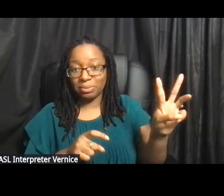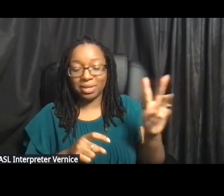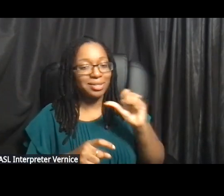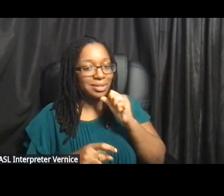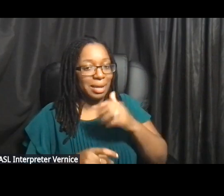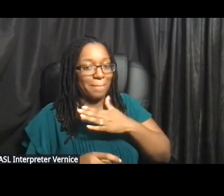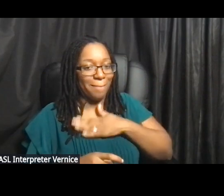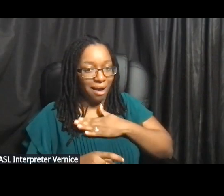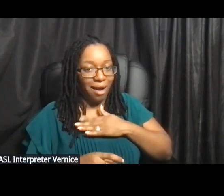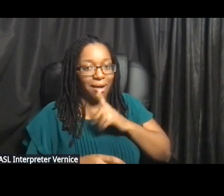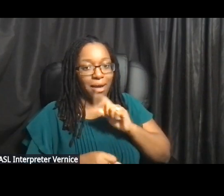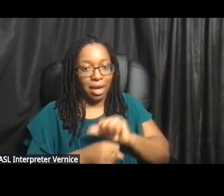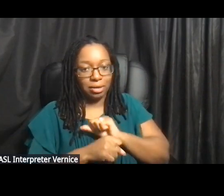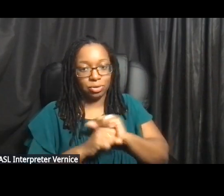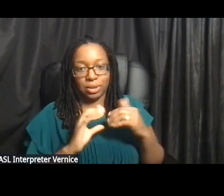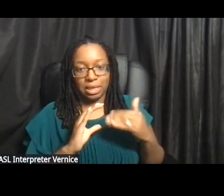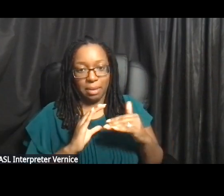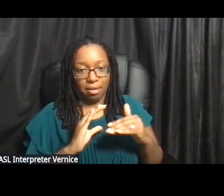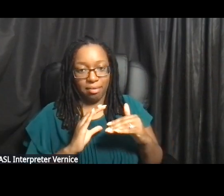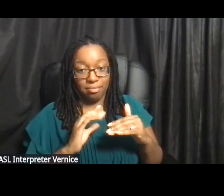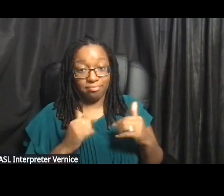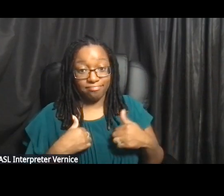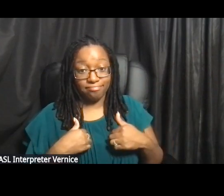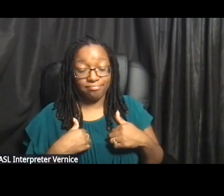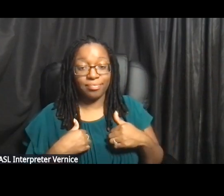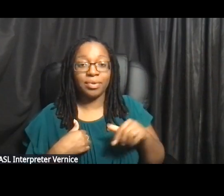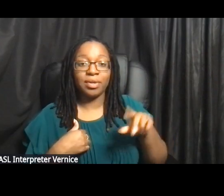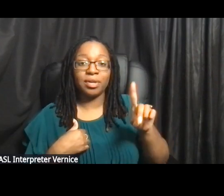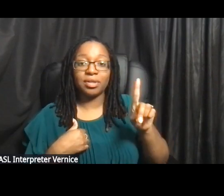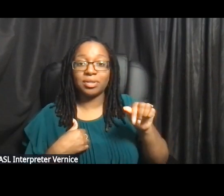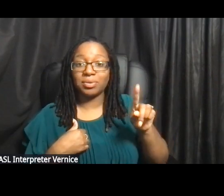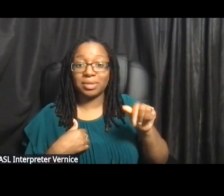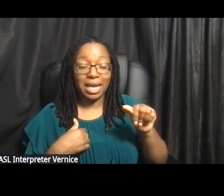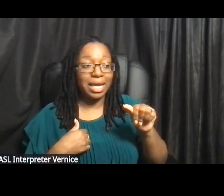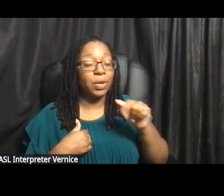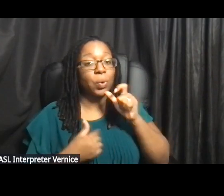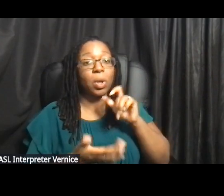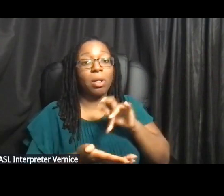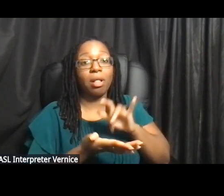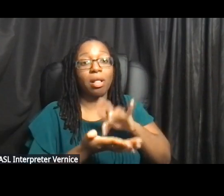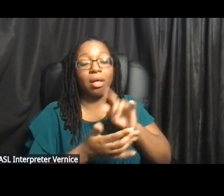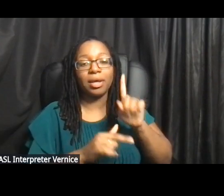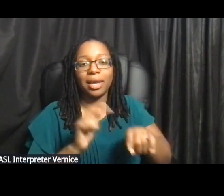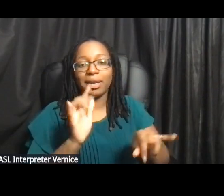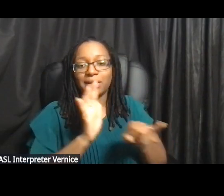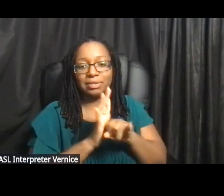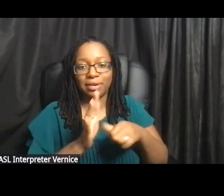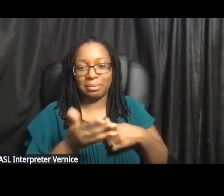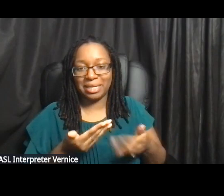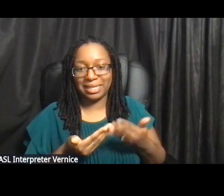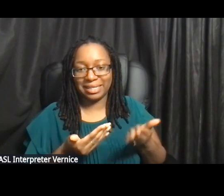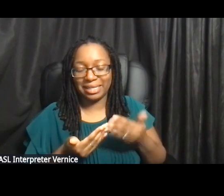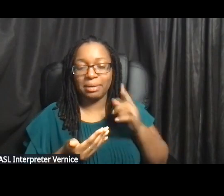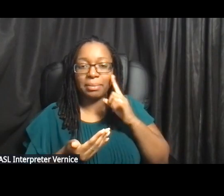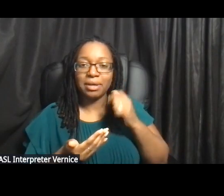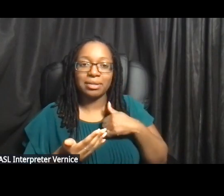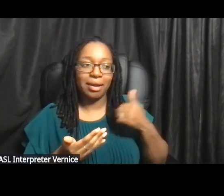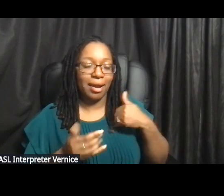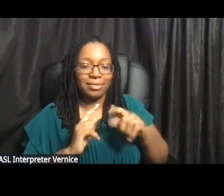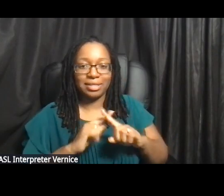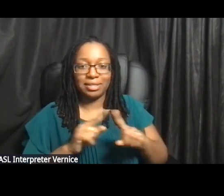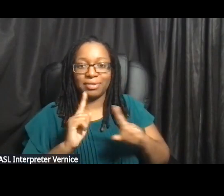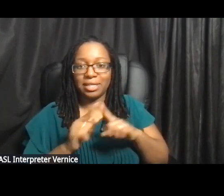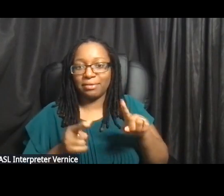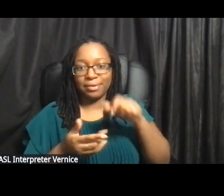actual personal email address. So data harvesters can't identify me as easily because I've signed up for all of these mailing